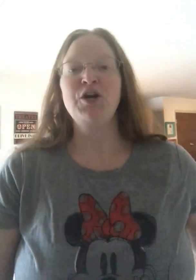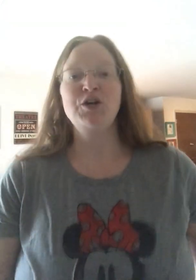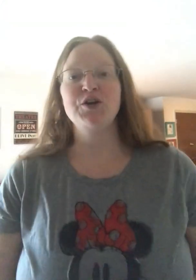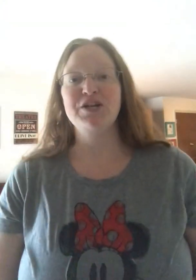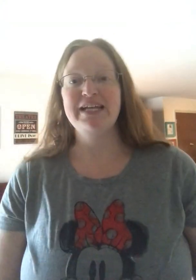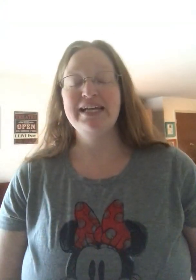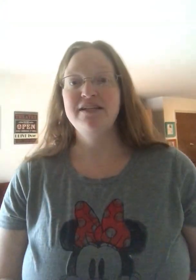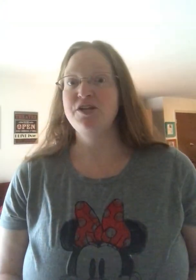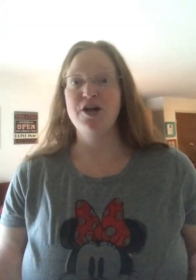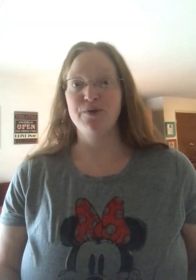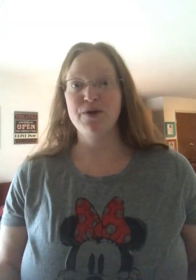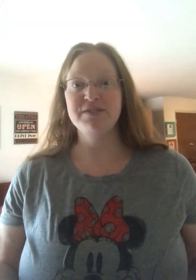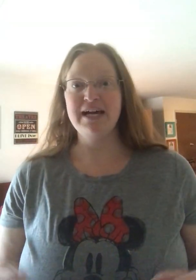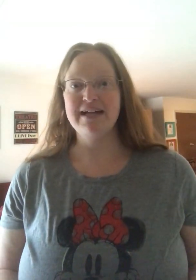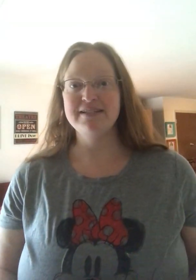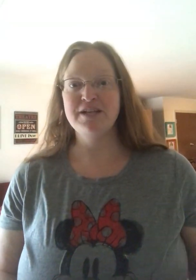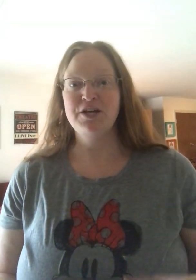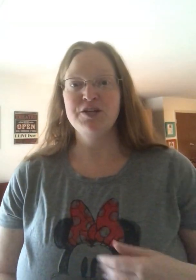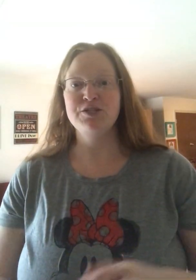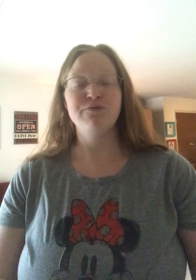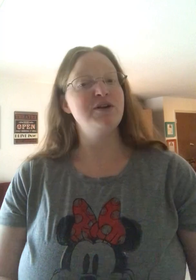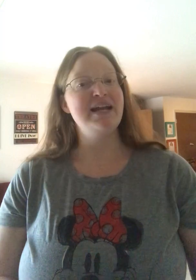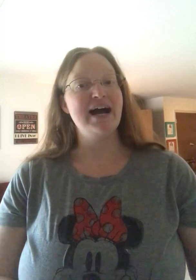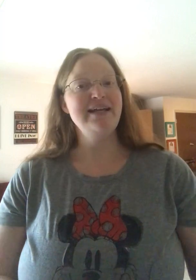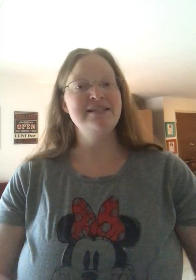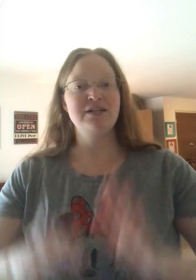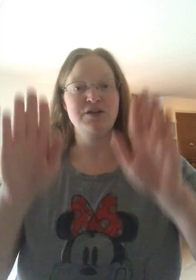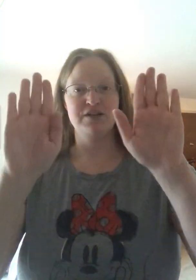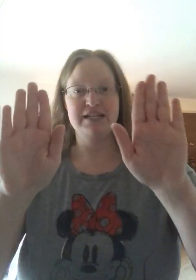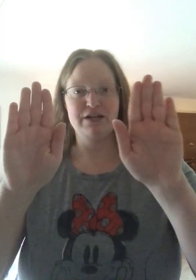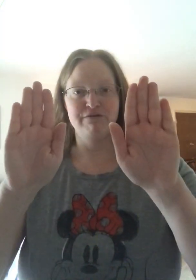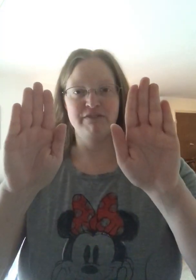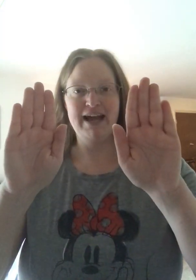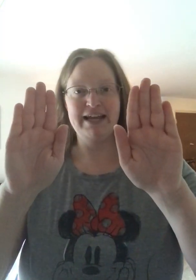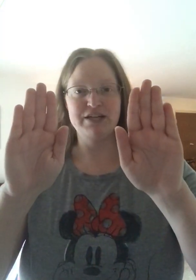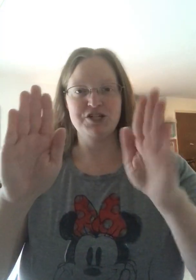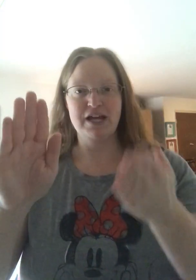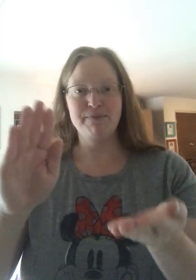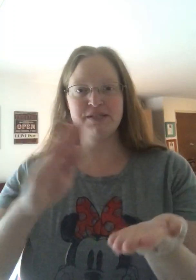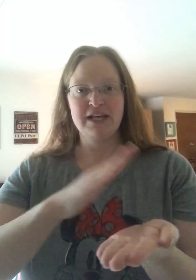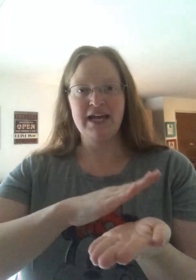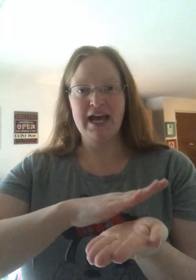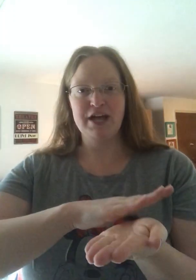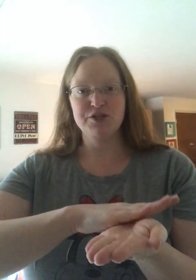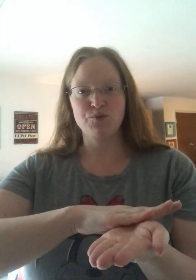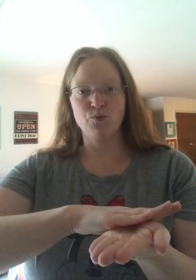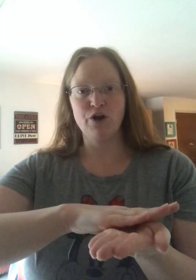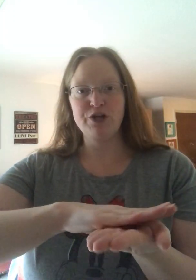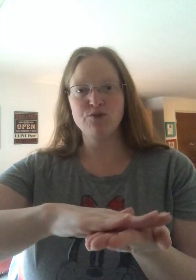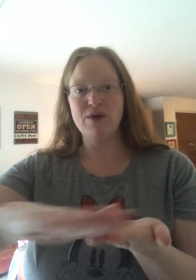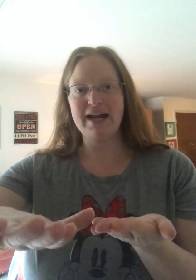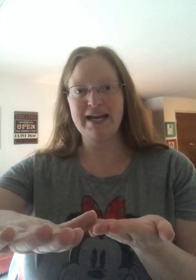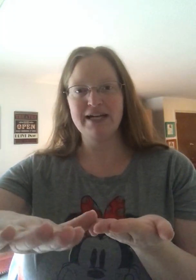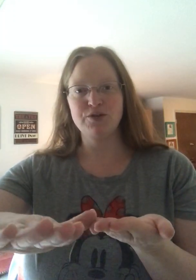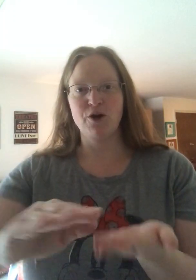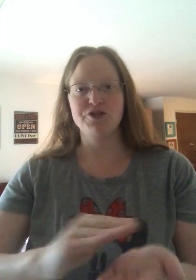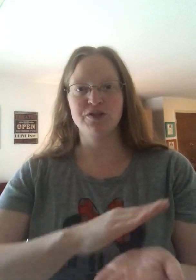you're going to need to know those signs. So for nice, you're going to take your flat hand shapes and just run your right hand across your